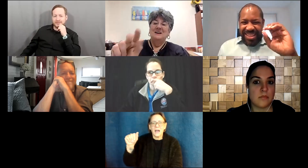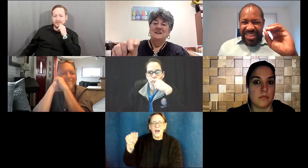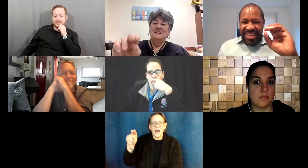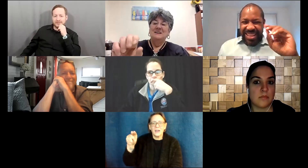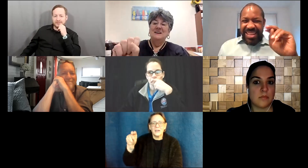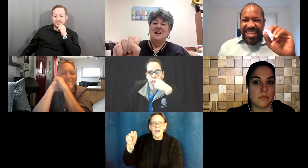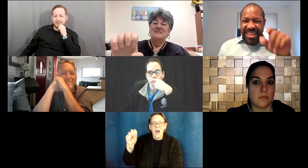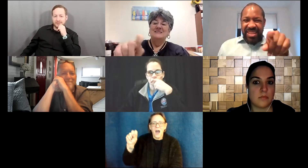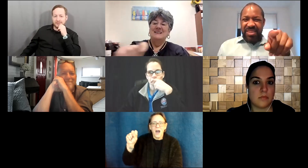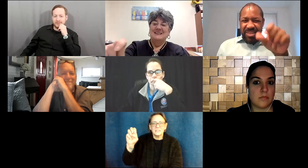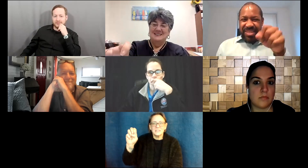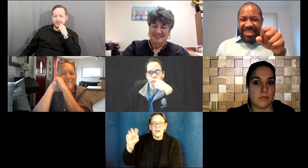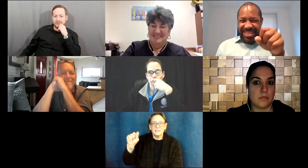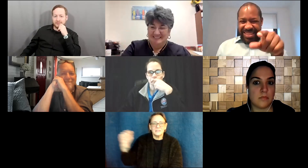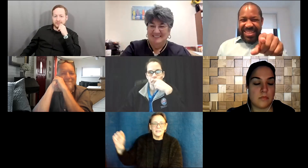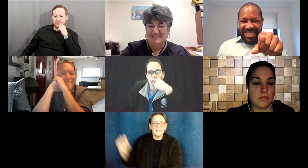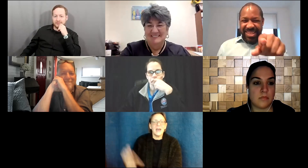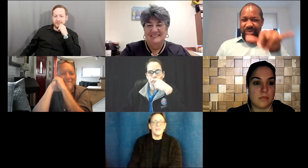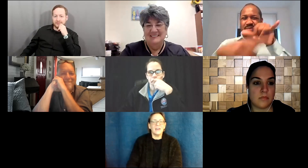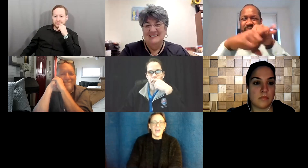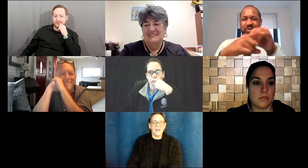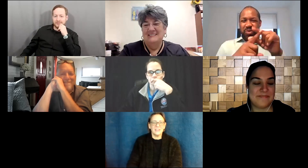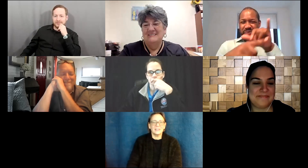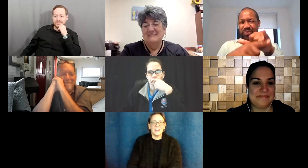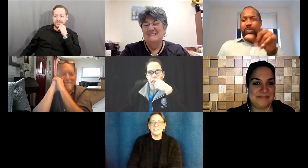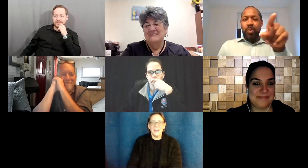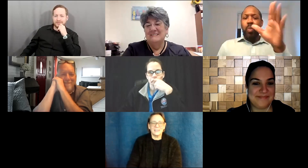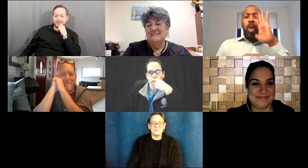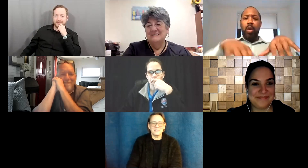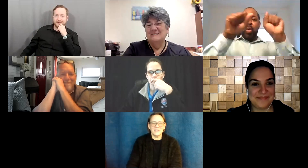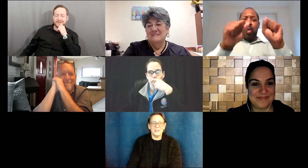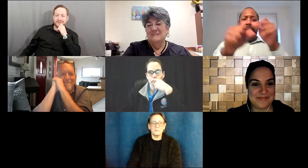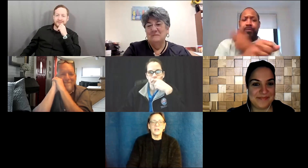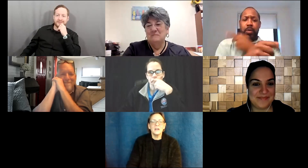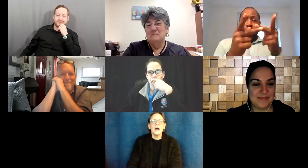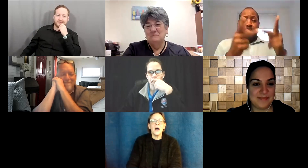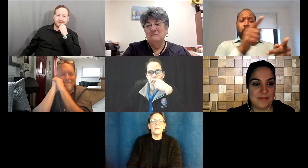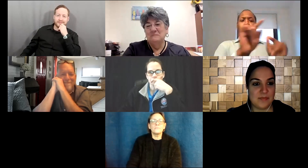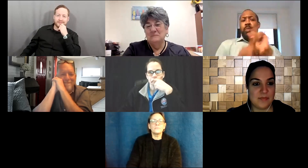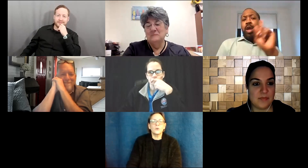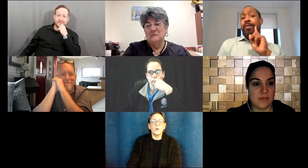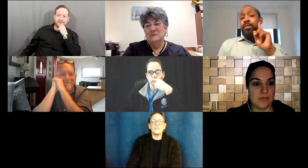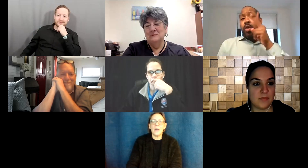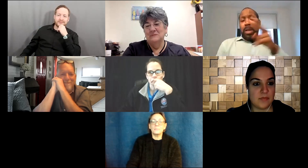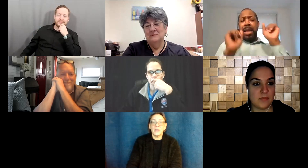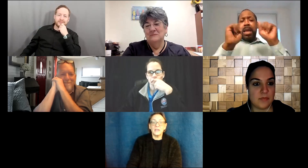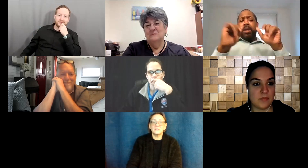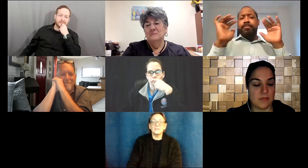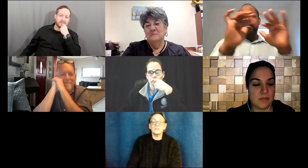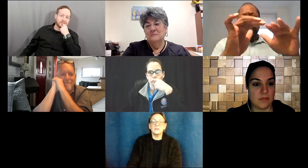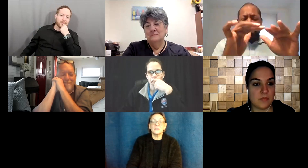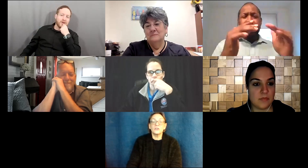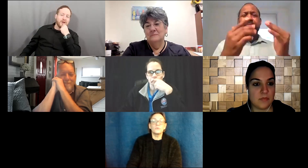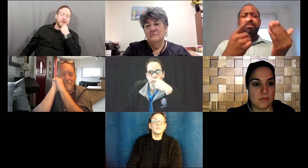Saconaset. Saconaset. Yeah, that Saconaset. Yeah, I can never say that word. But you know, at that